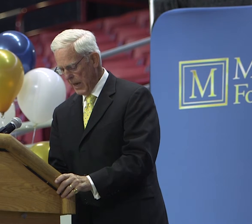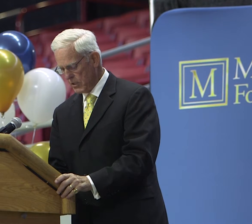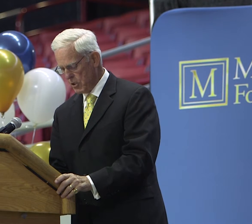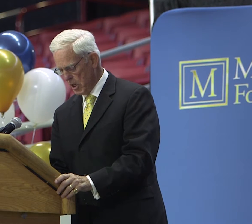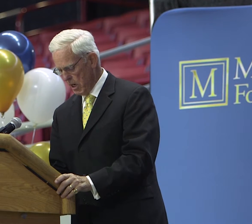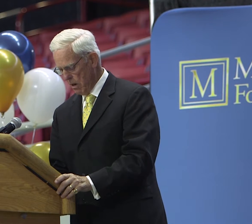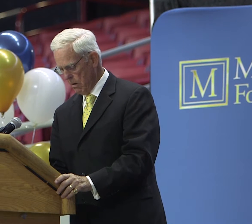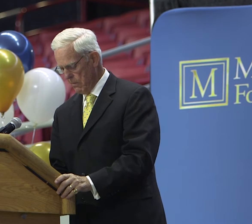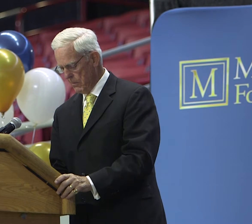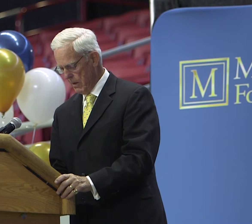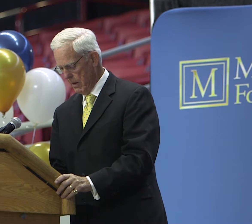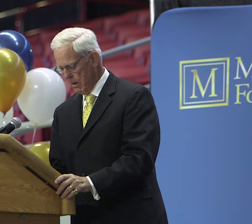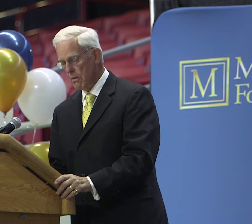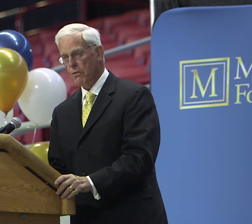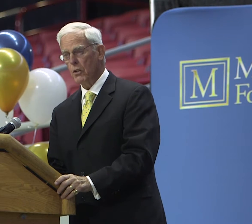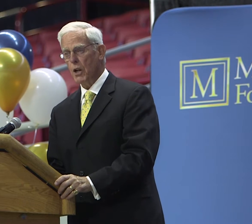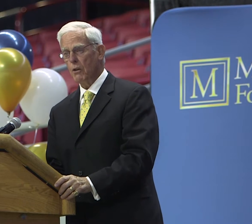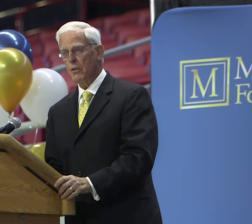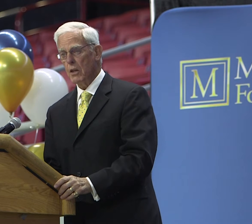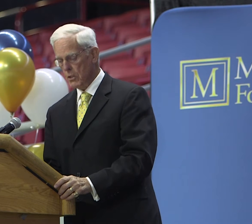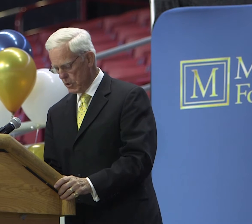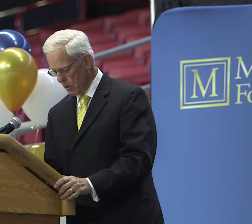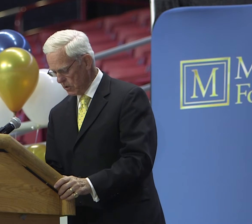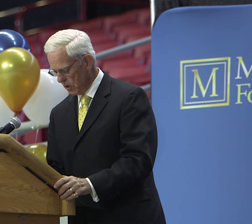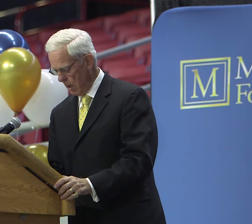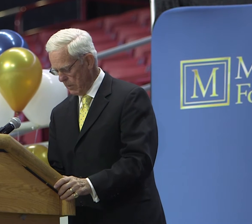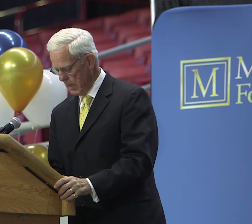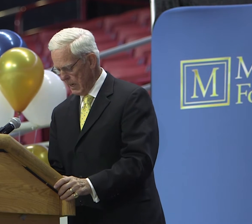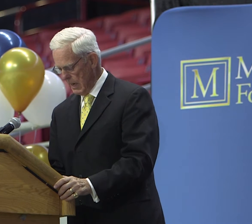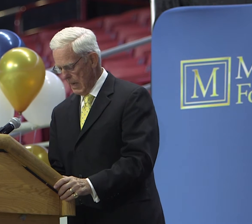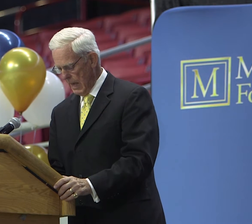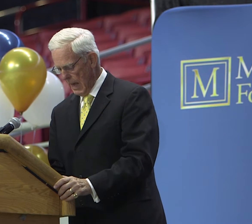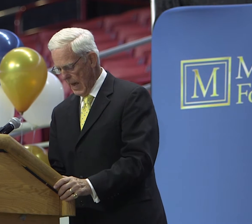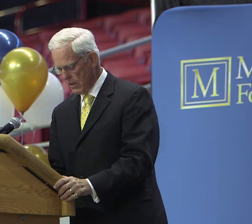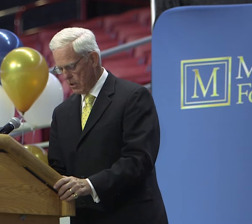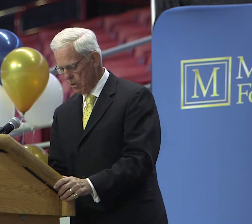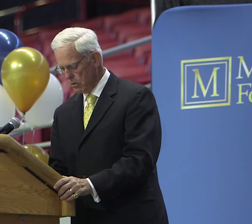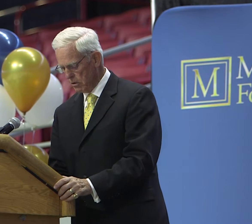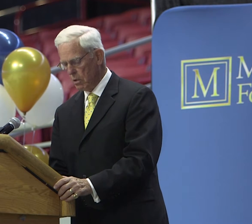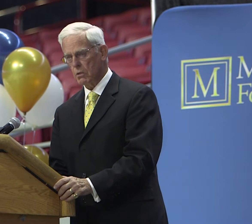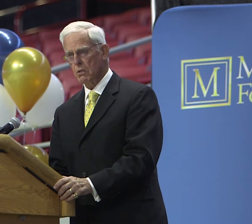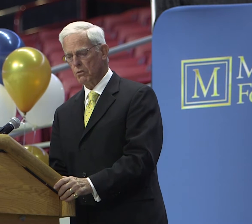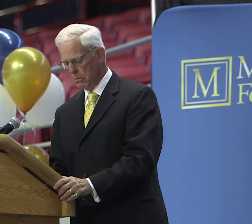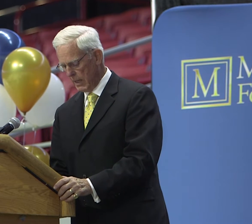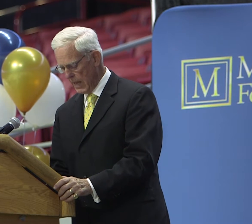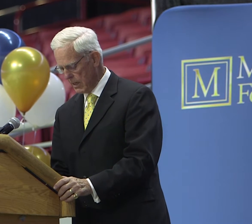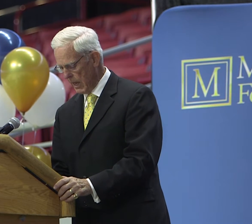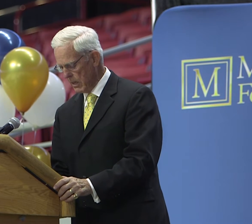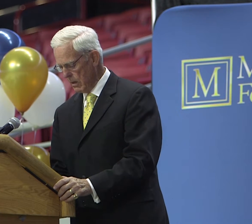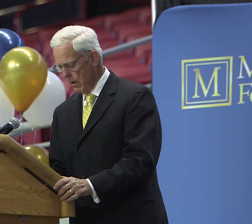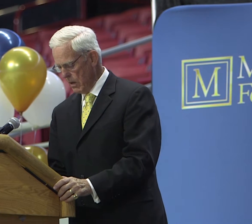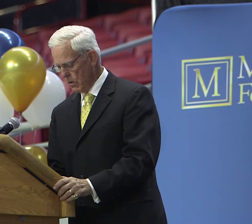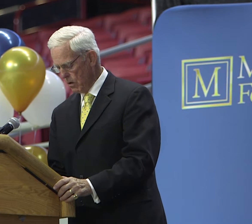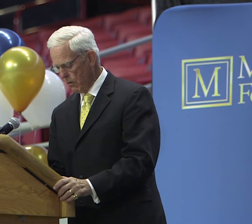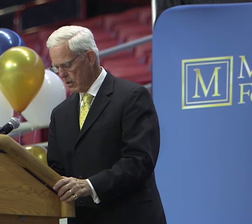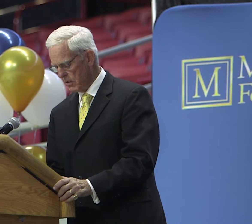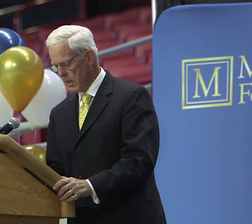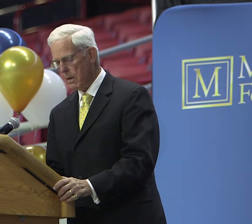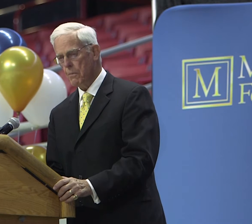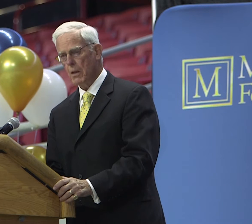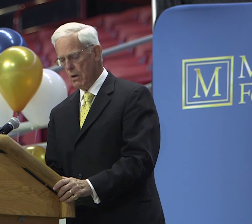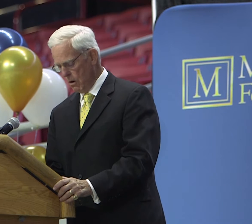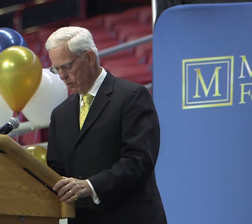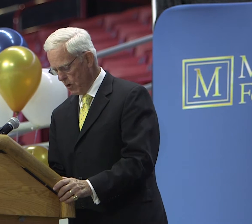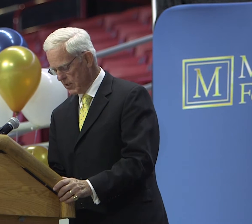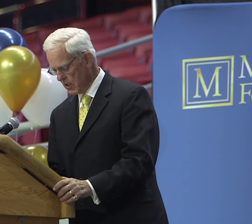This past year, Philadelphia Insurance Company had 2 students from Gallaudet